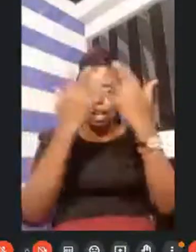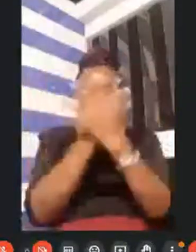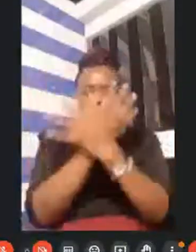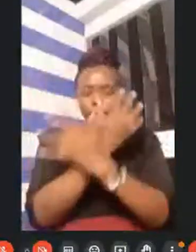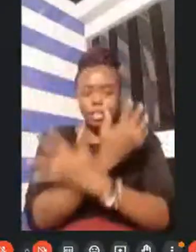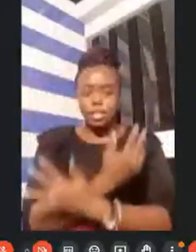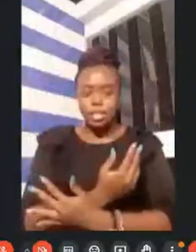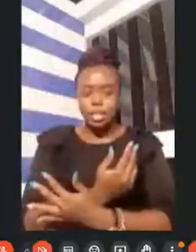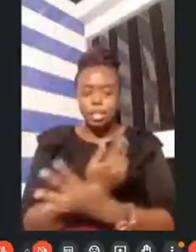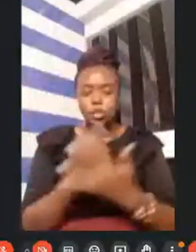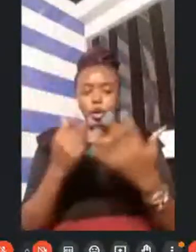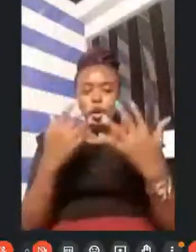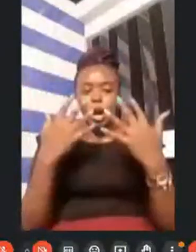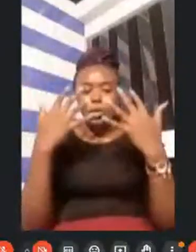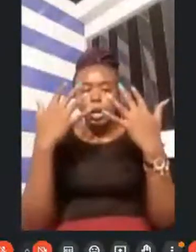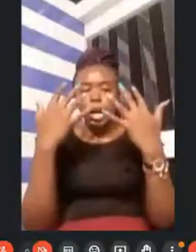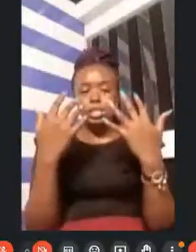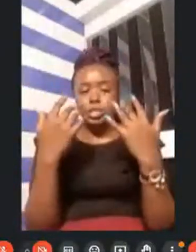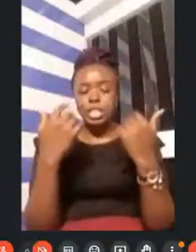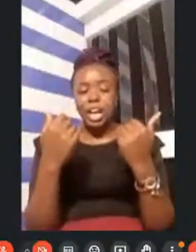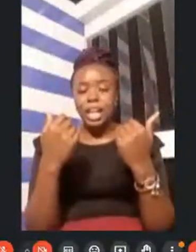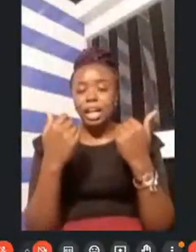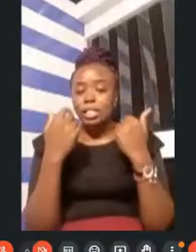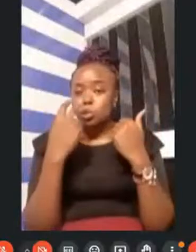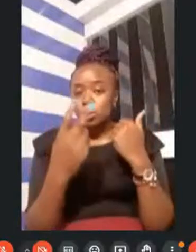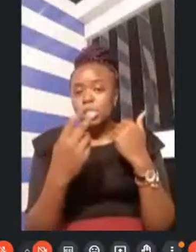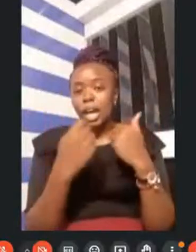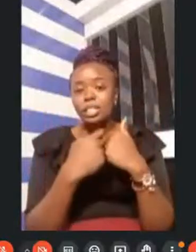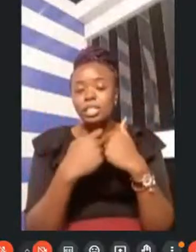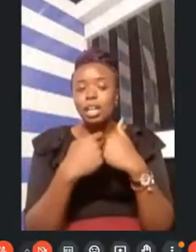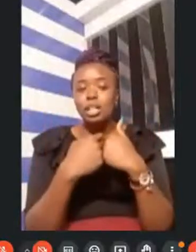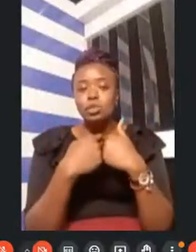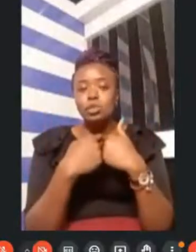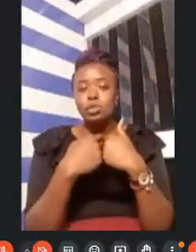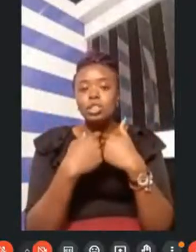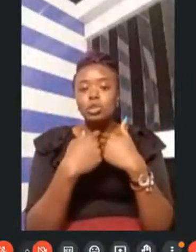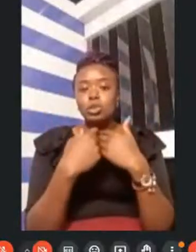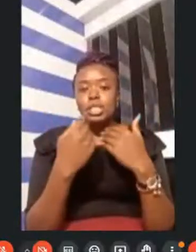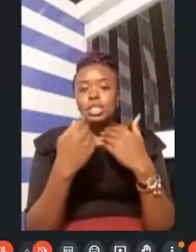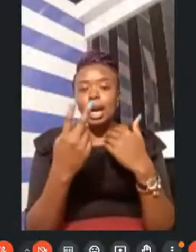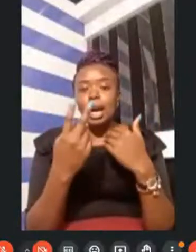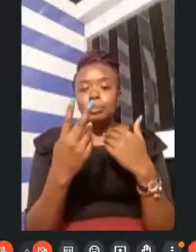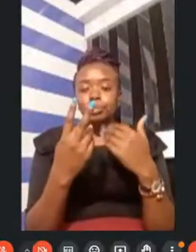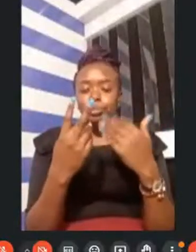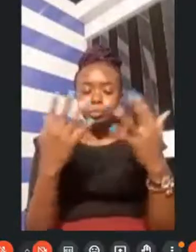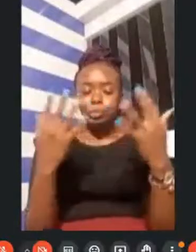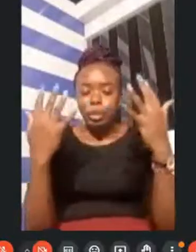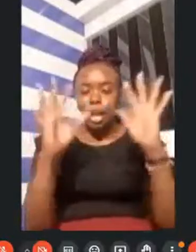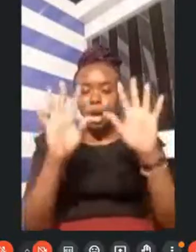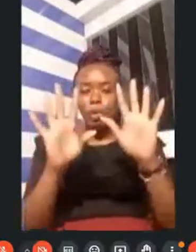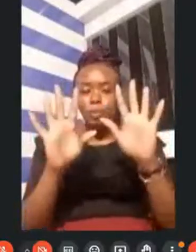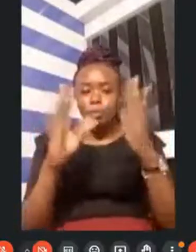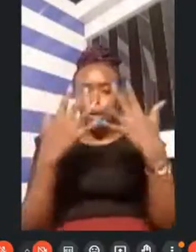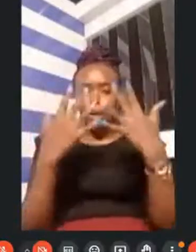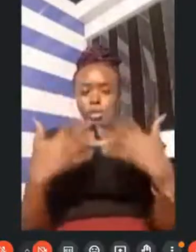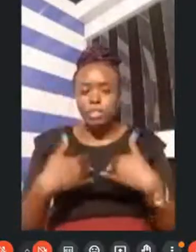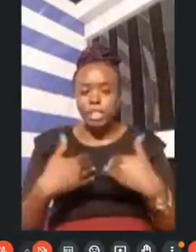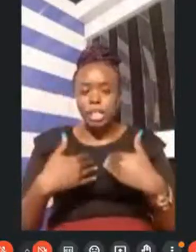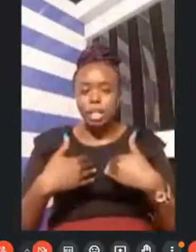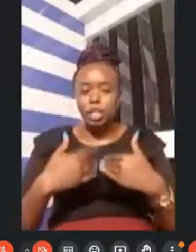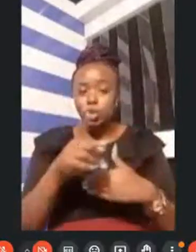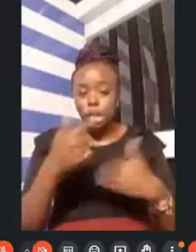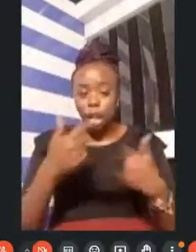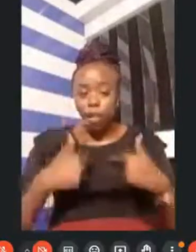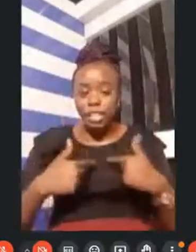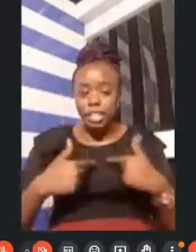Yeah, night. So you can, night has two signs. So you can choose open